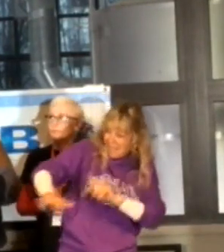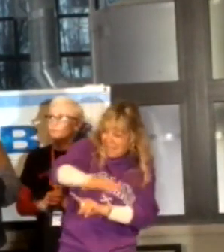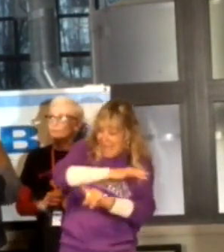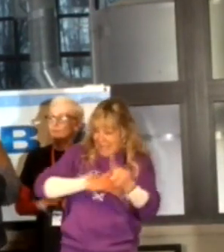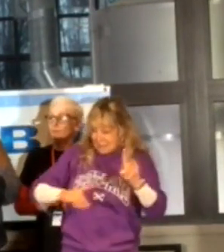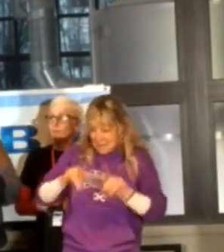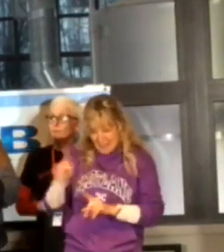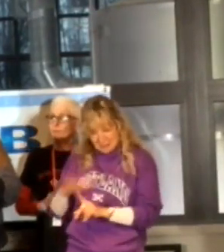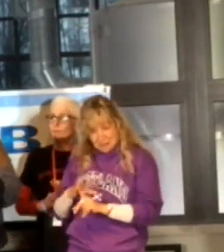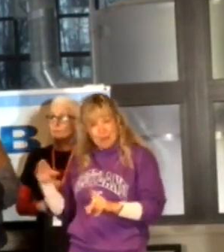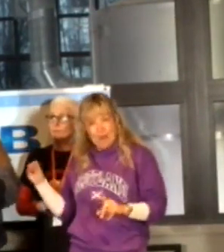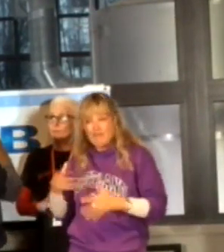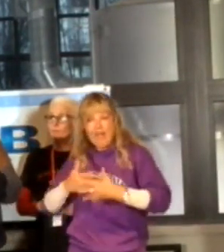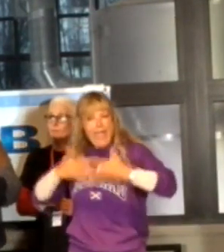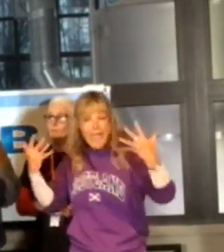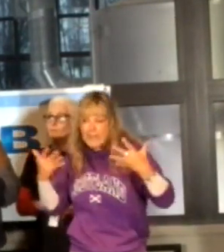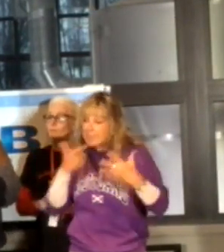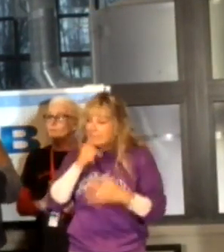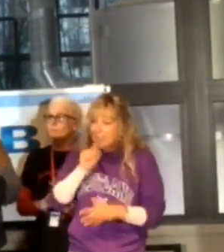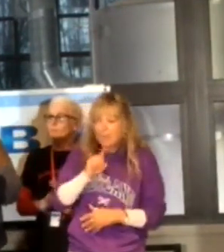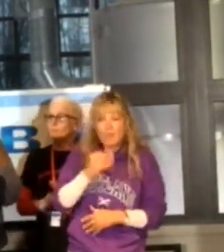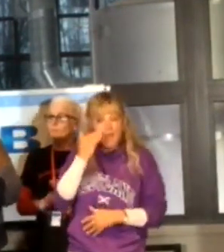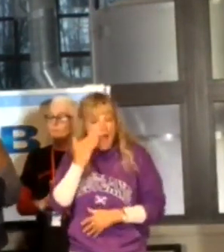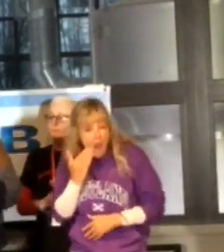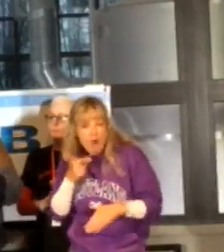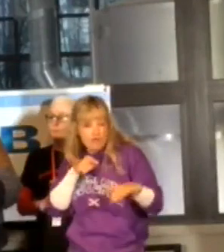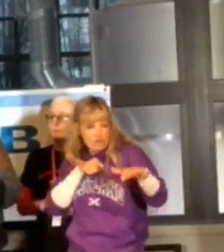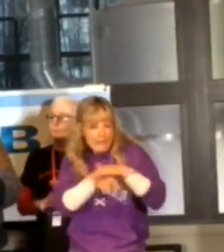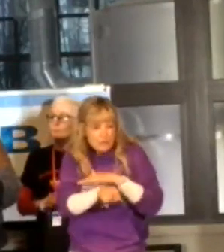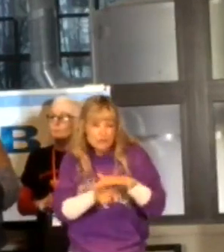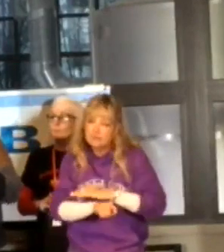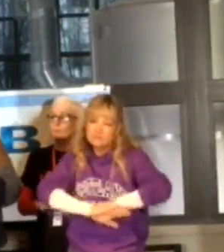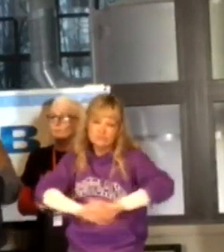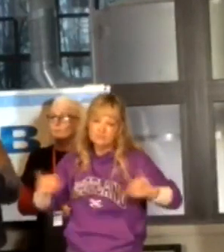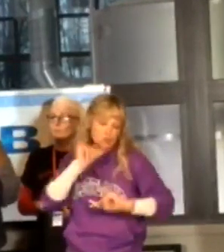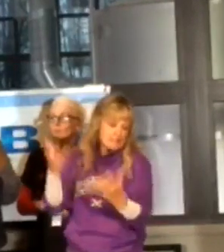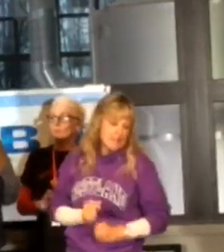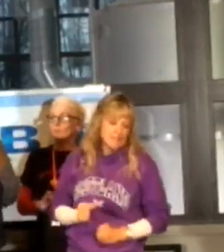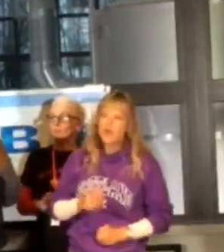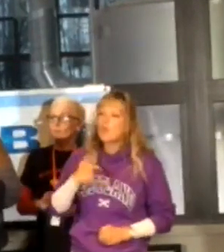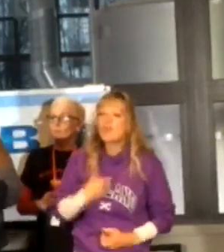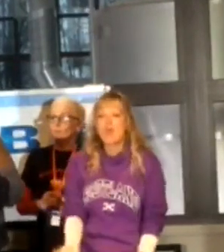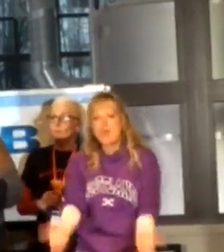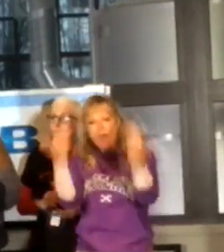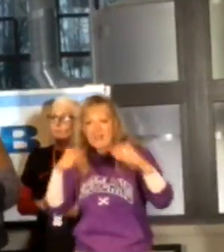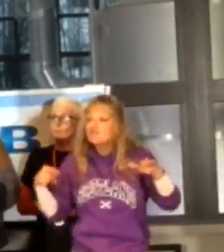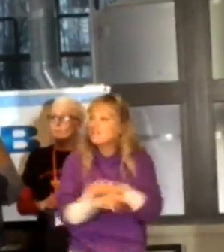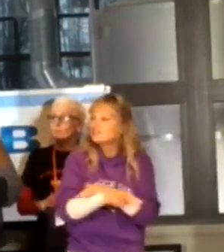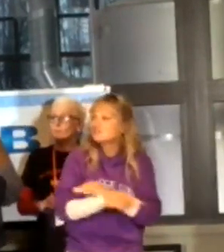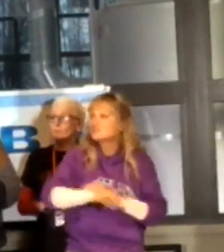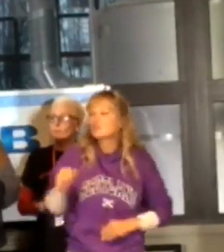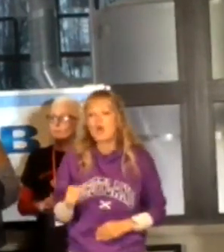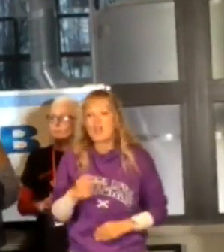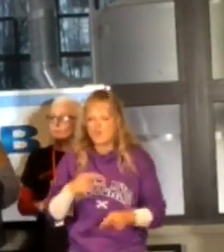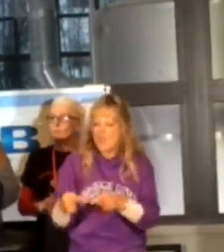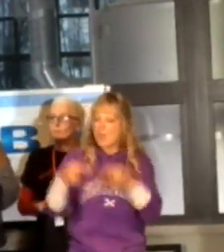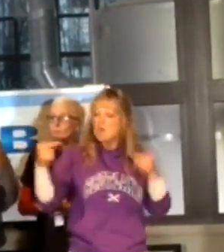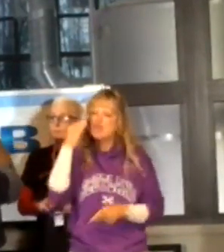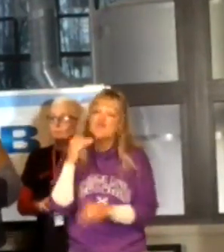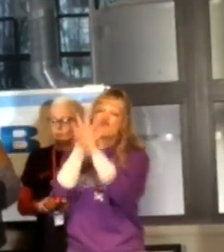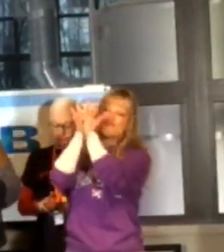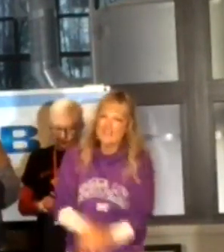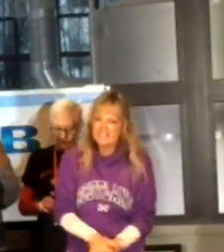this Tory government is pushing on refugees and immigrants. We say refugees are welcome here, and we oppose the racism